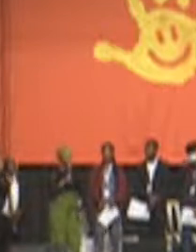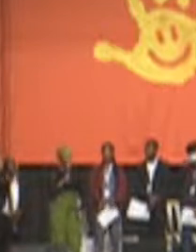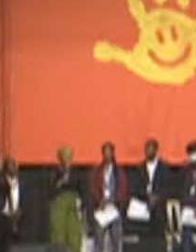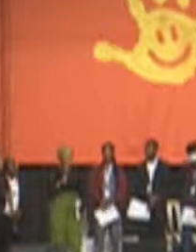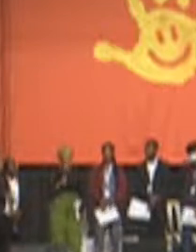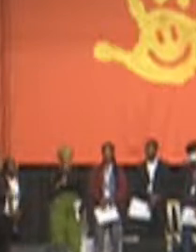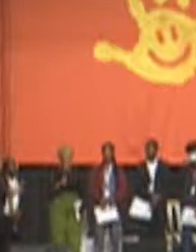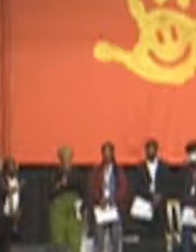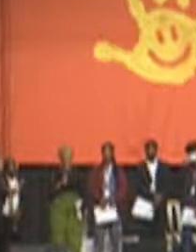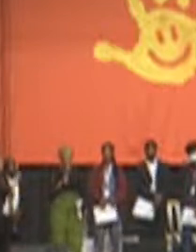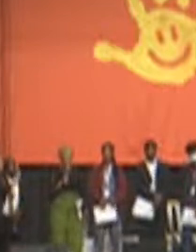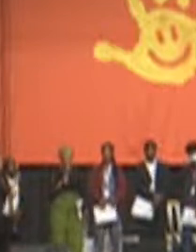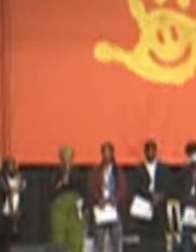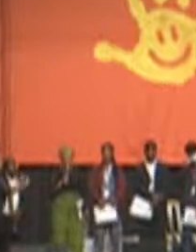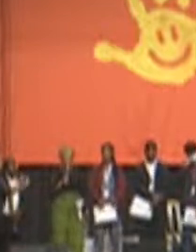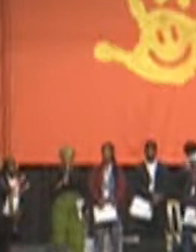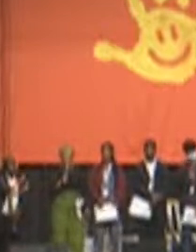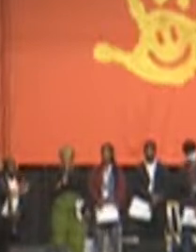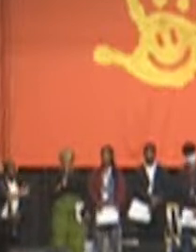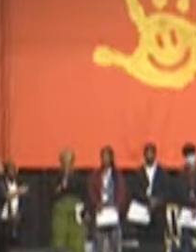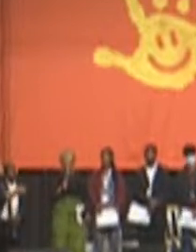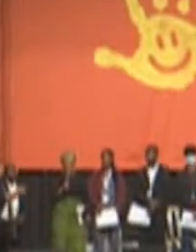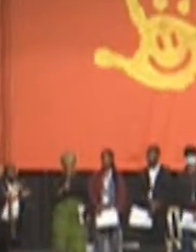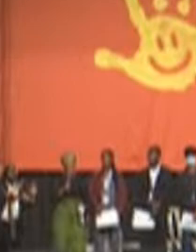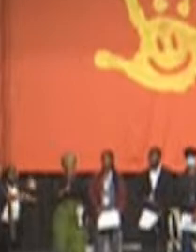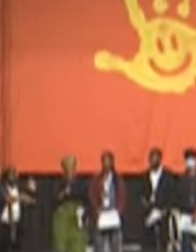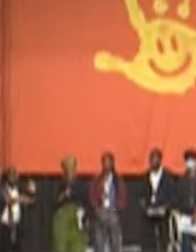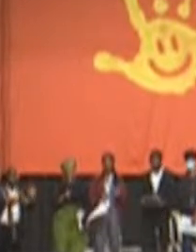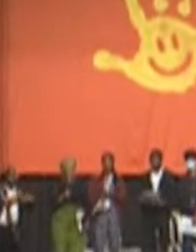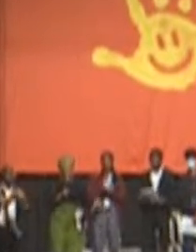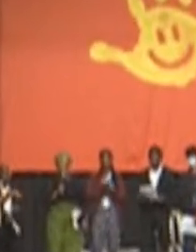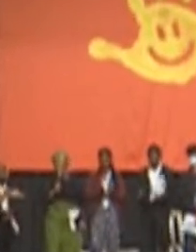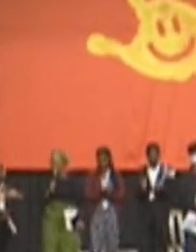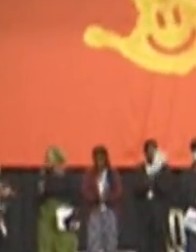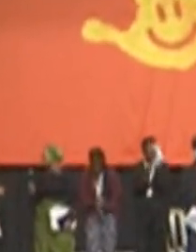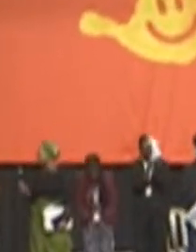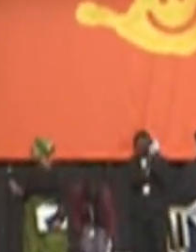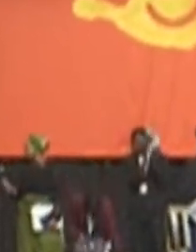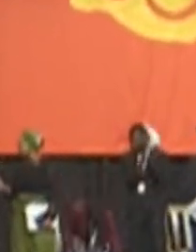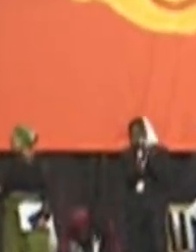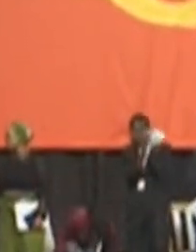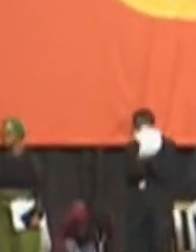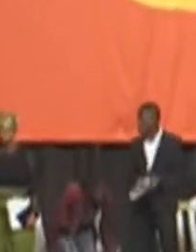if only you allow them for the platforms to do so. Thank you very much. Please enjoy the rest of your day.